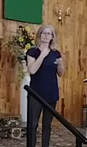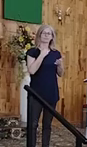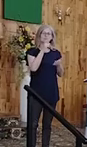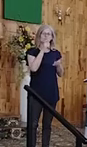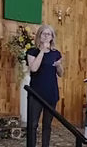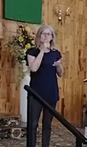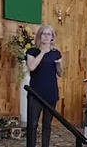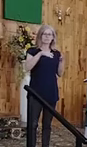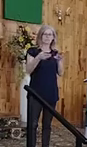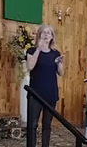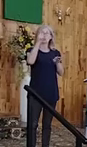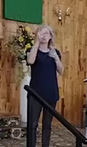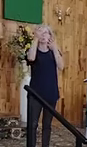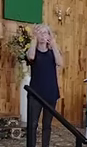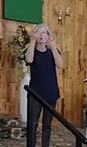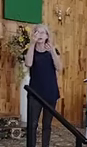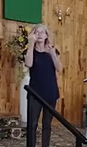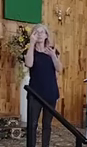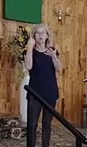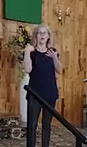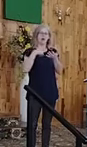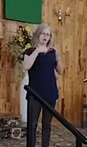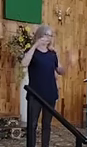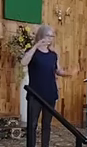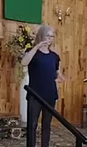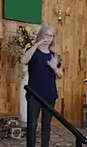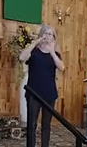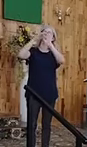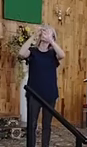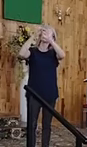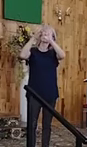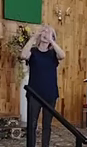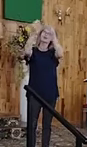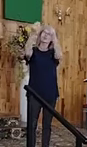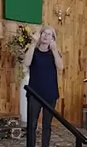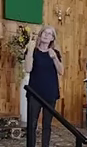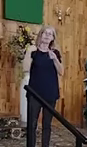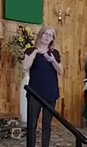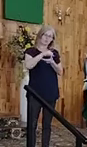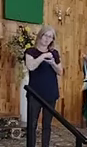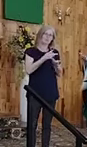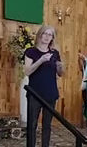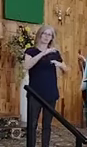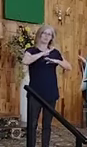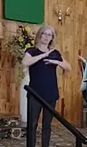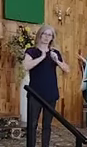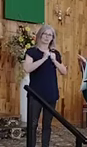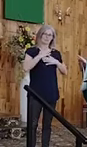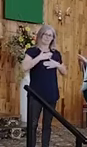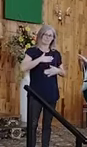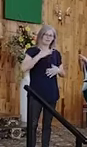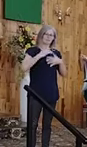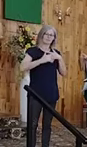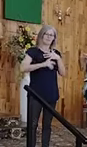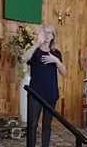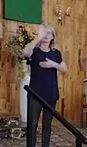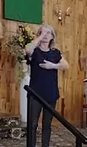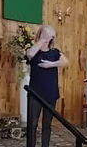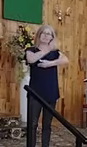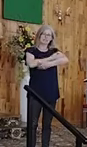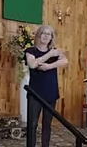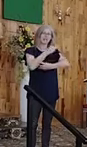victim by whose death you willed to reconcile us to yourself, grant that we, who are nourished by the body and blood of your